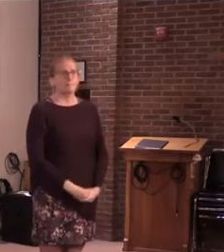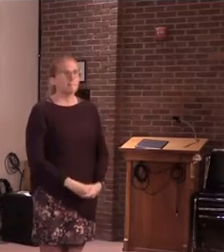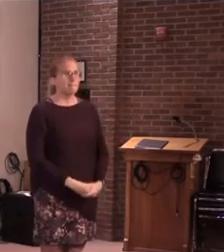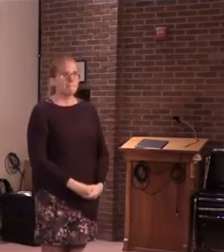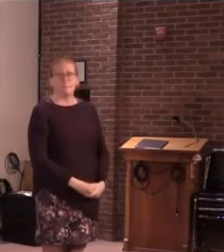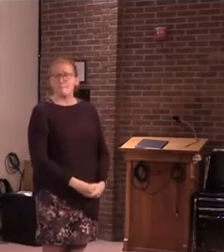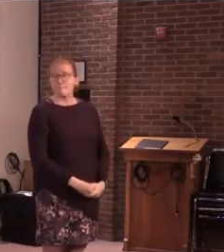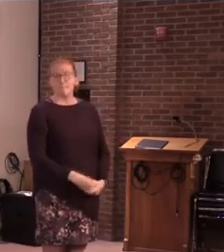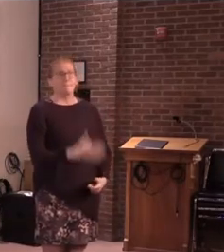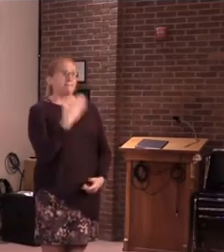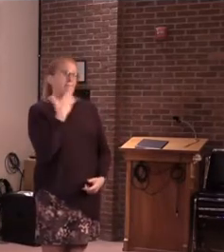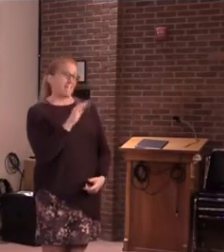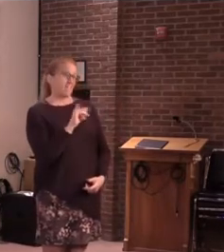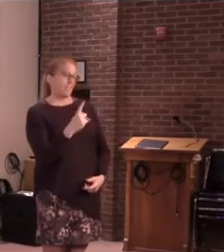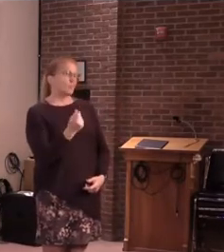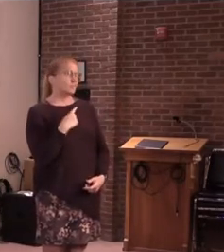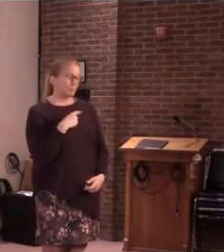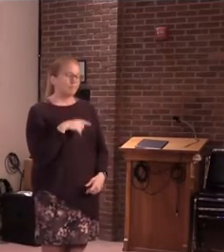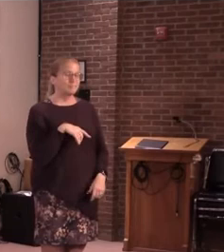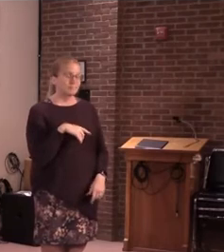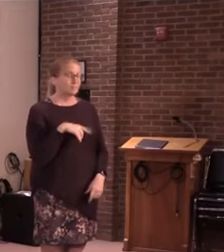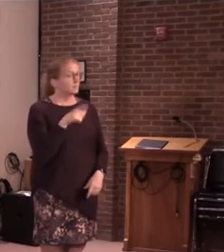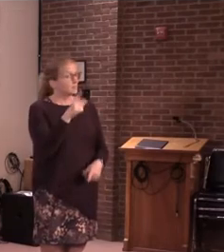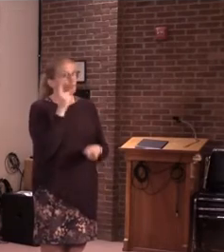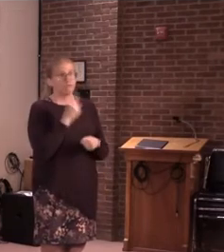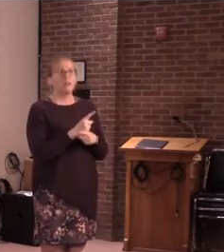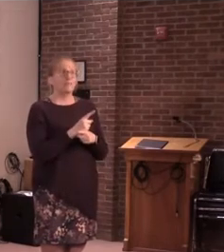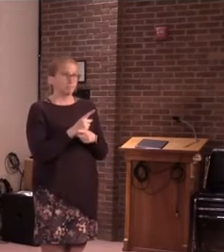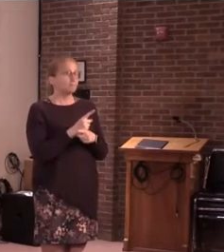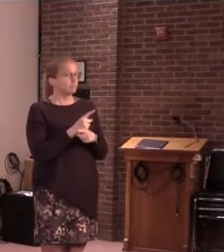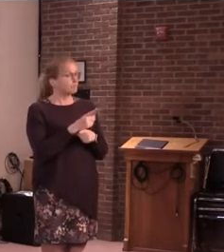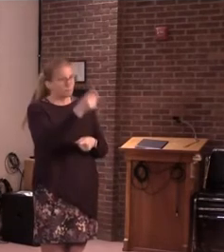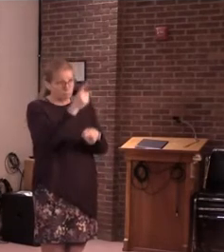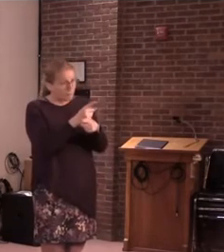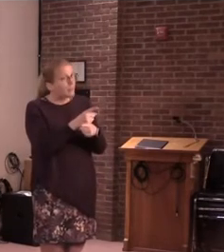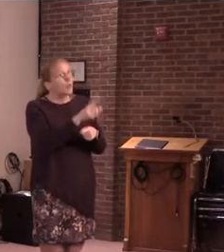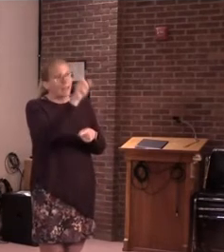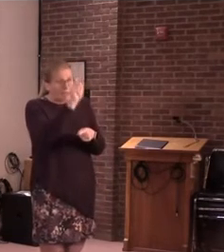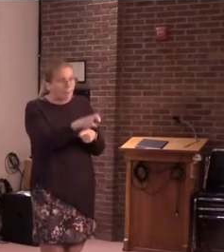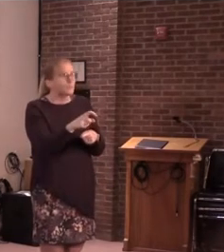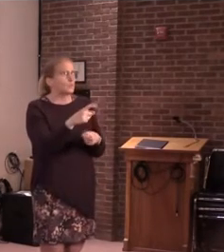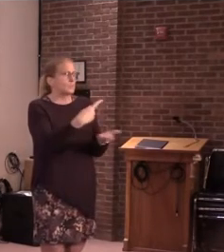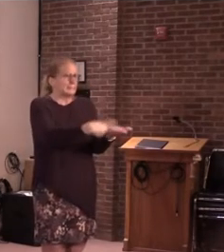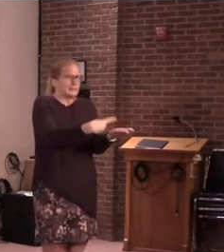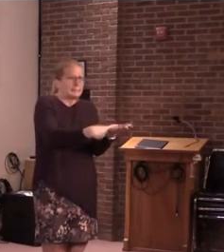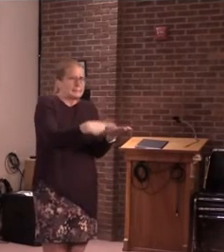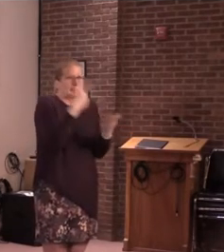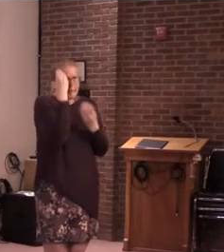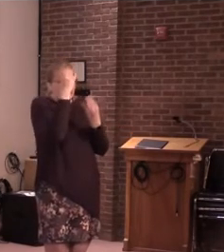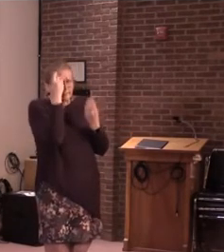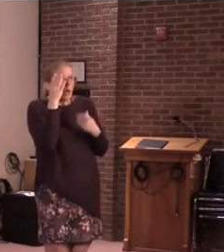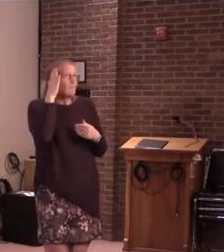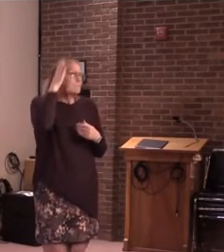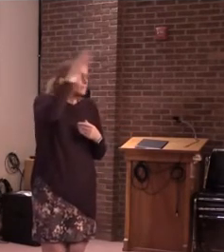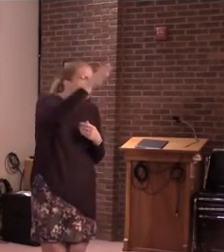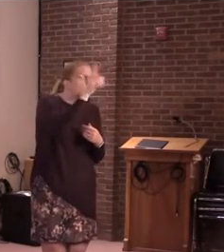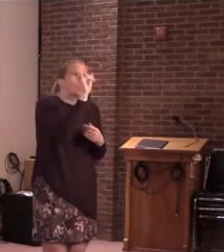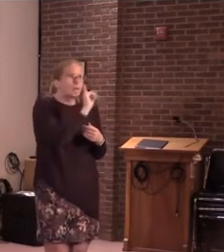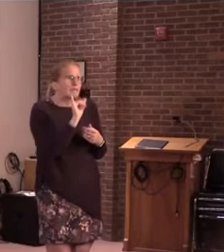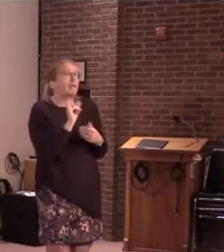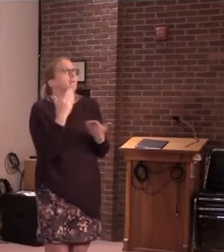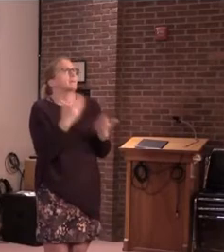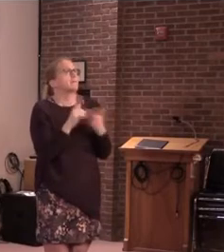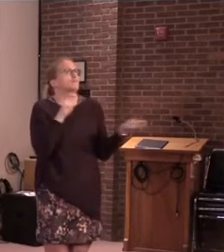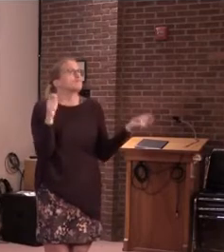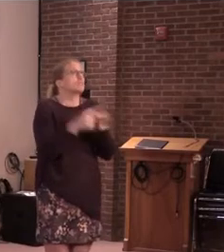Thank you for the question. Absolutely. We need to have those discussions about the future, but we need to get to that point so we can